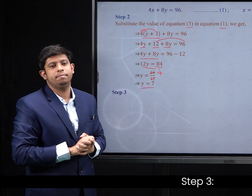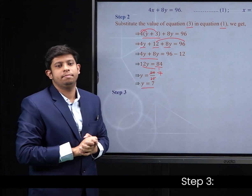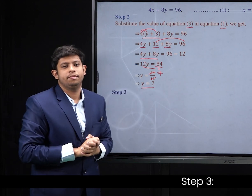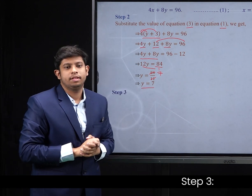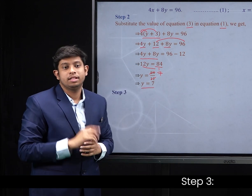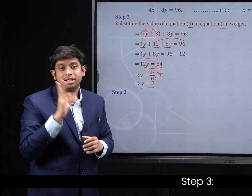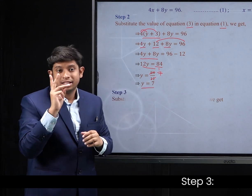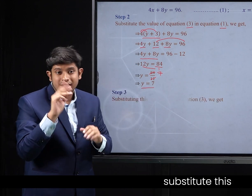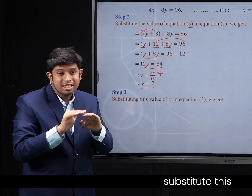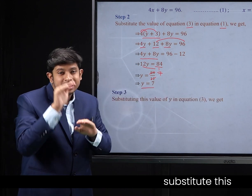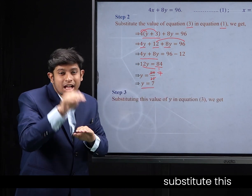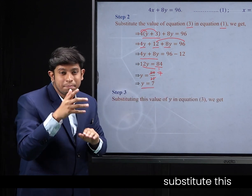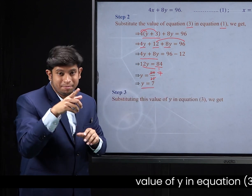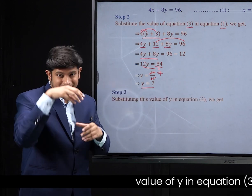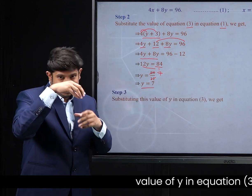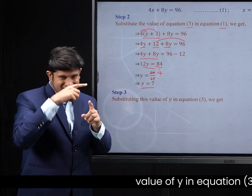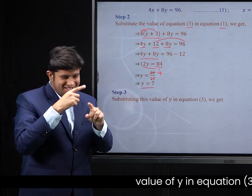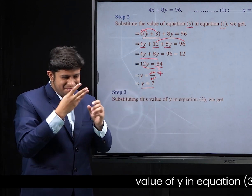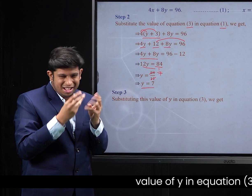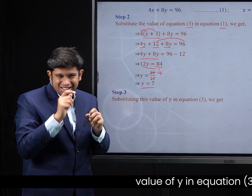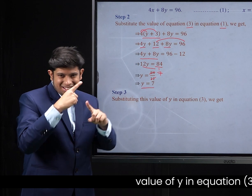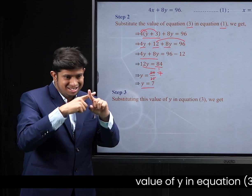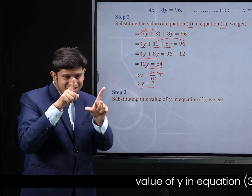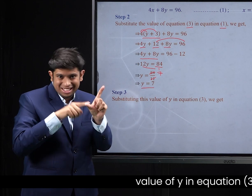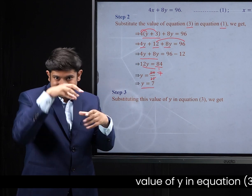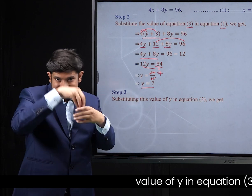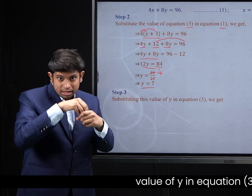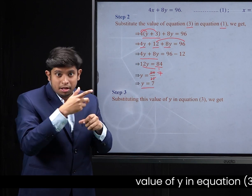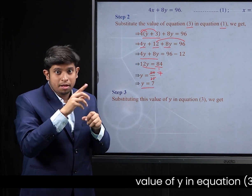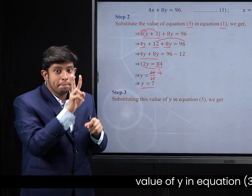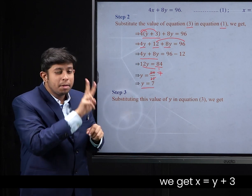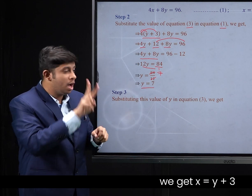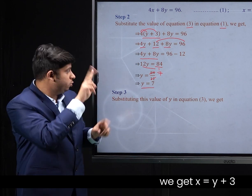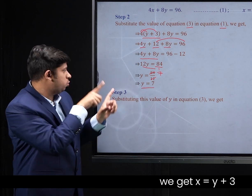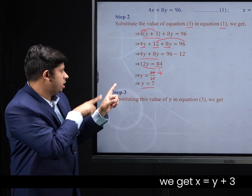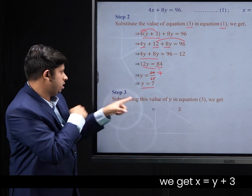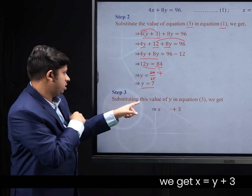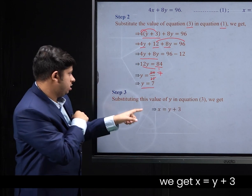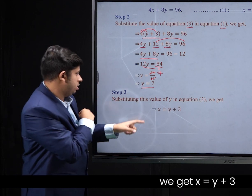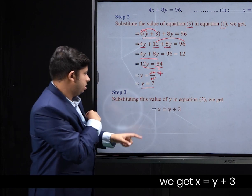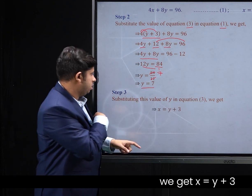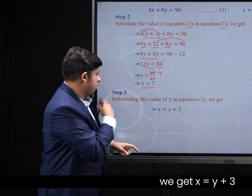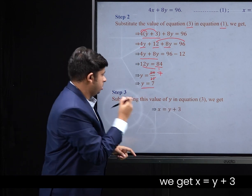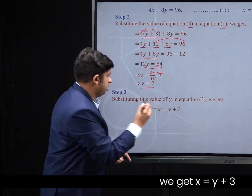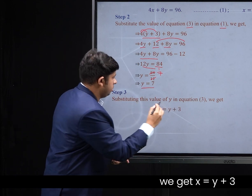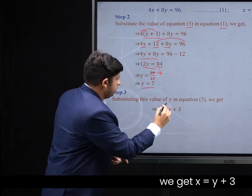Step 3. Substitute this value of y in equation 3. We get x equal to y plus